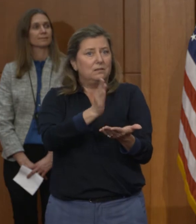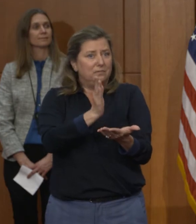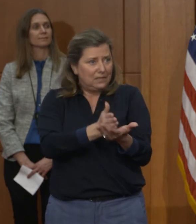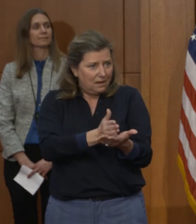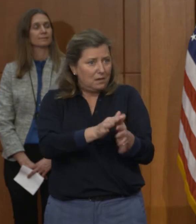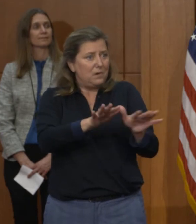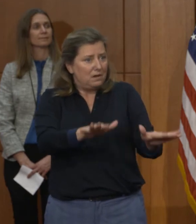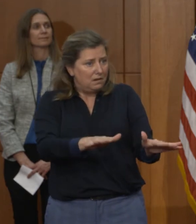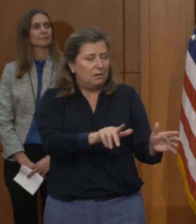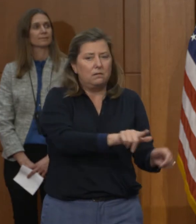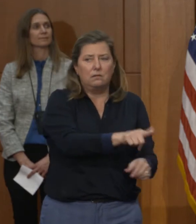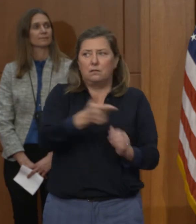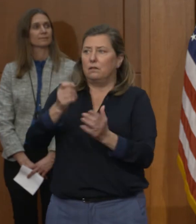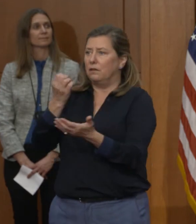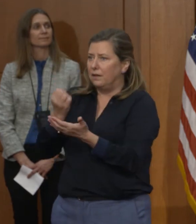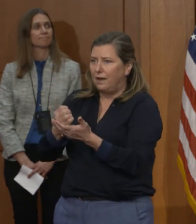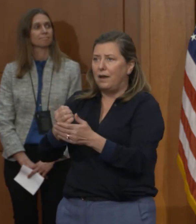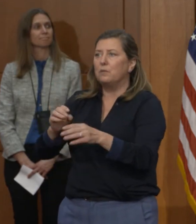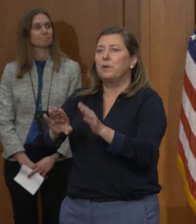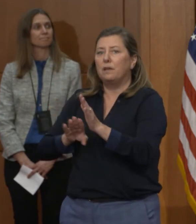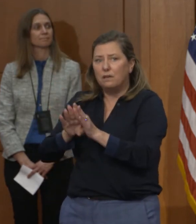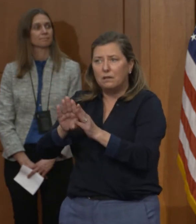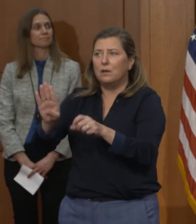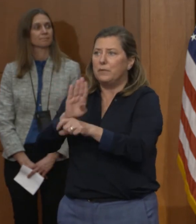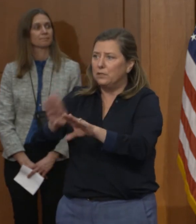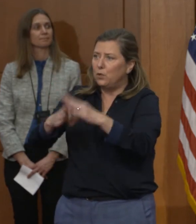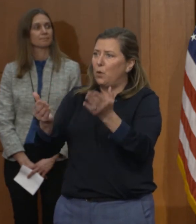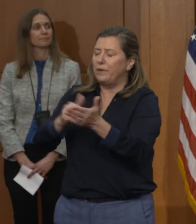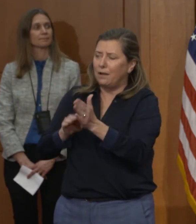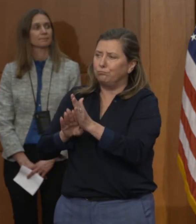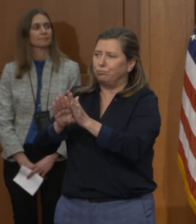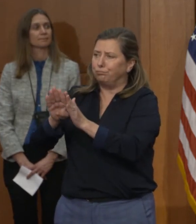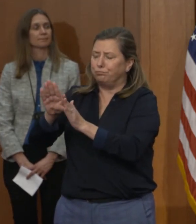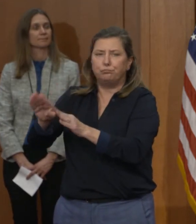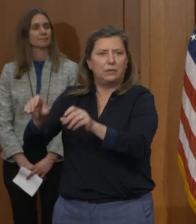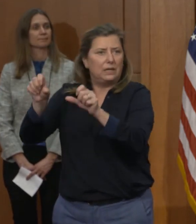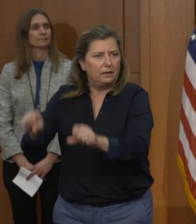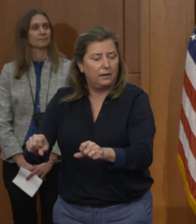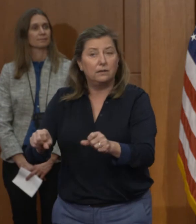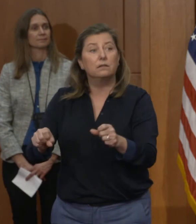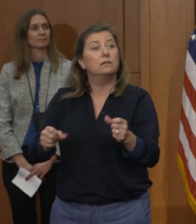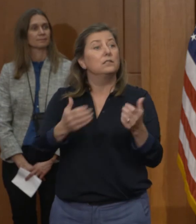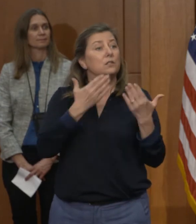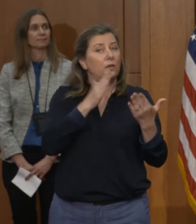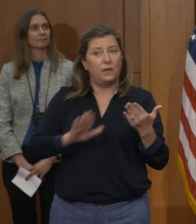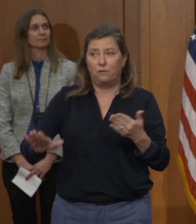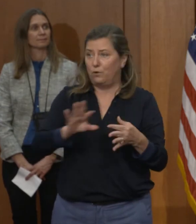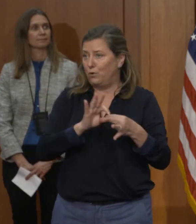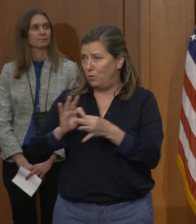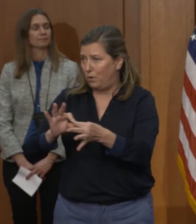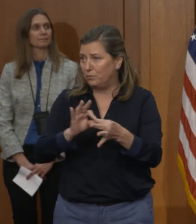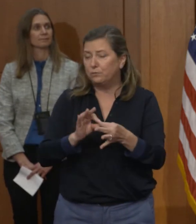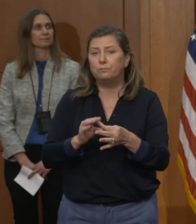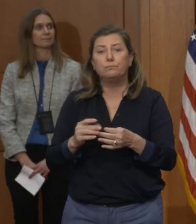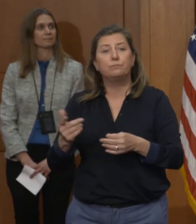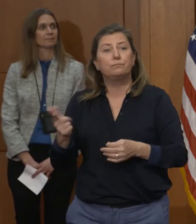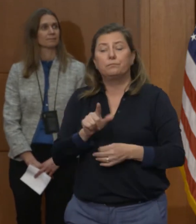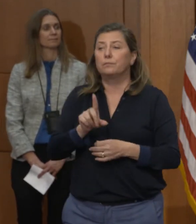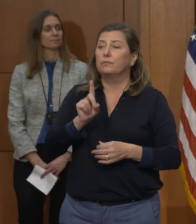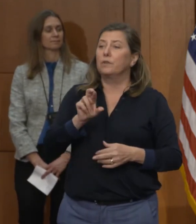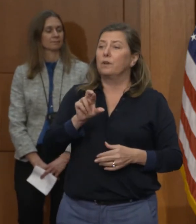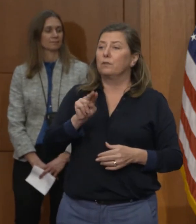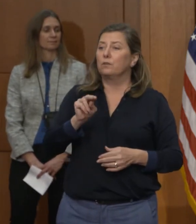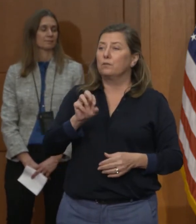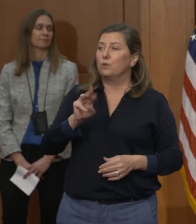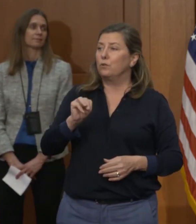our economy up and running again. So I thank all of you for your cooperation. Now we'll hear from Virginia Health Commissioner Dr.